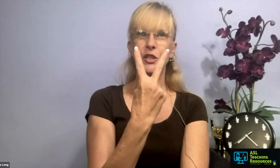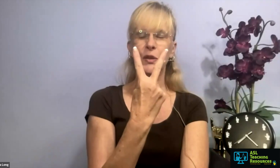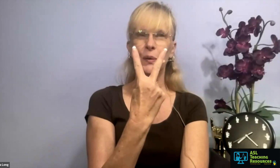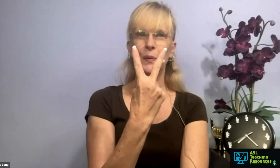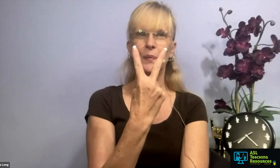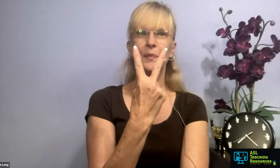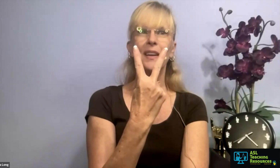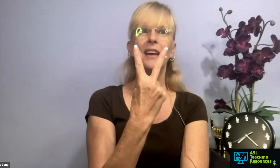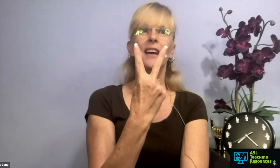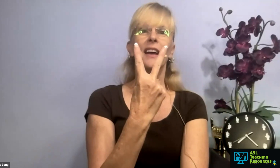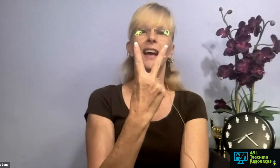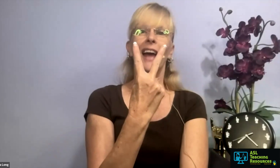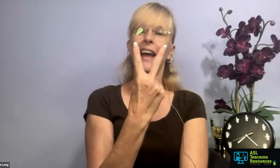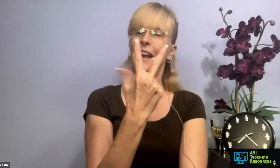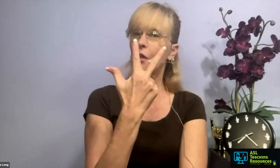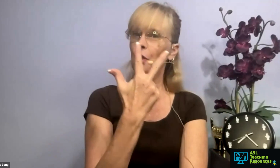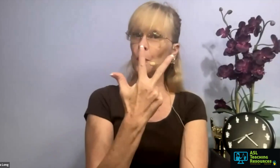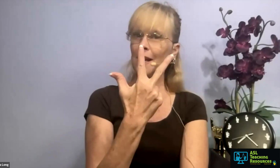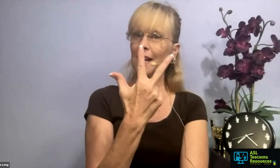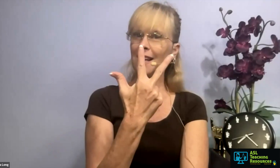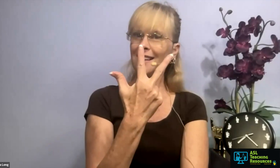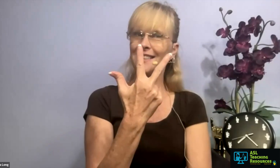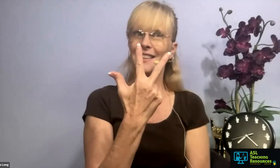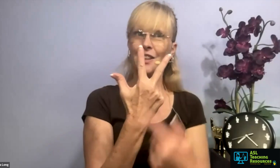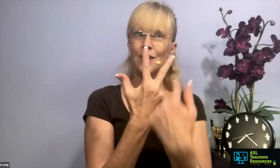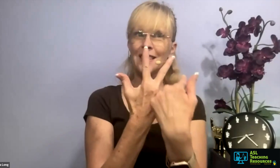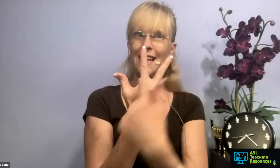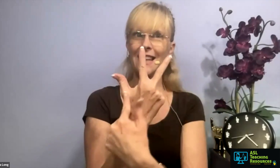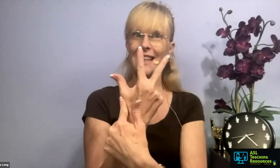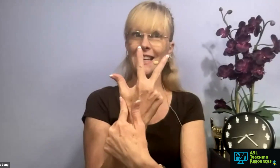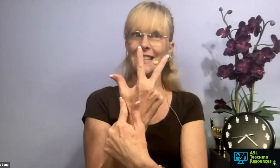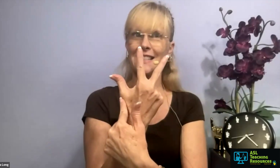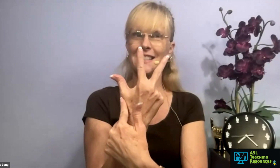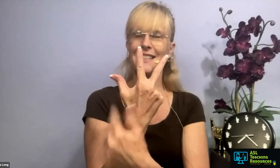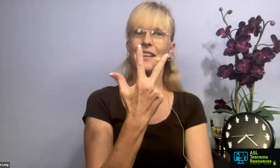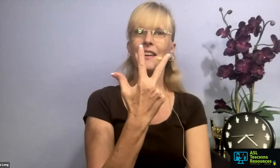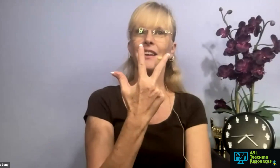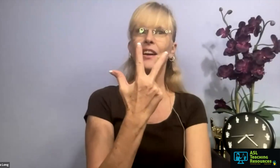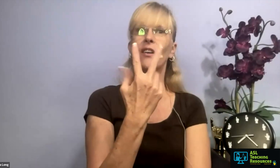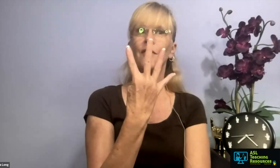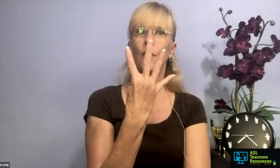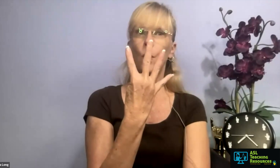2, and now 3 looks like this. 4,